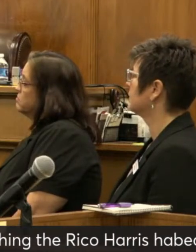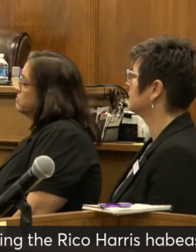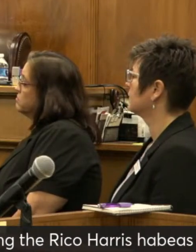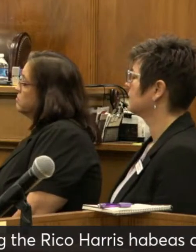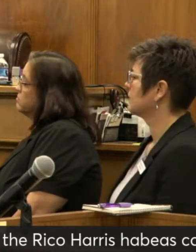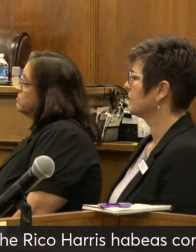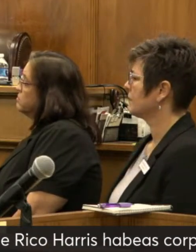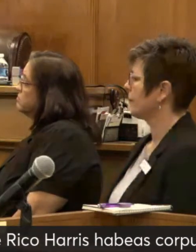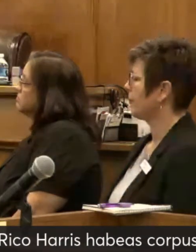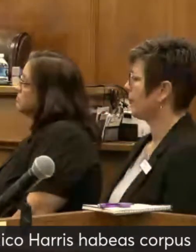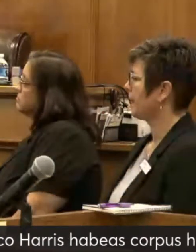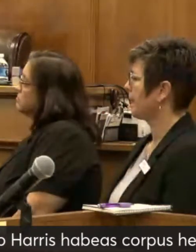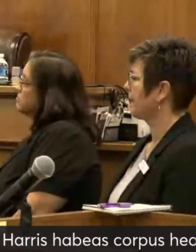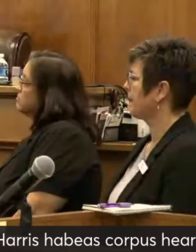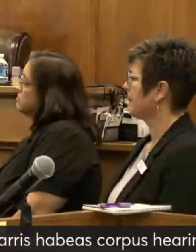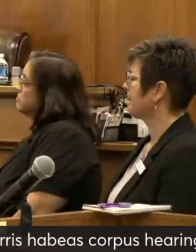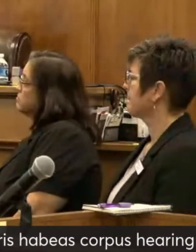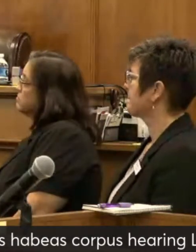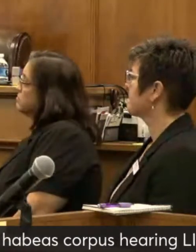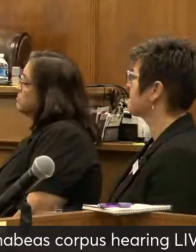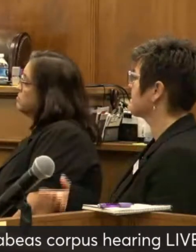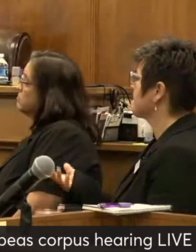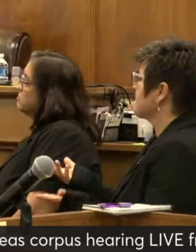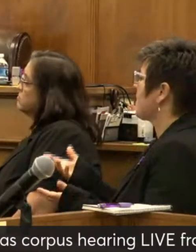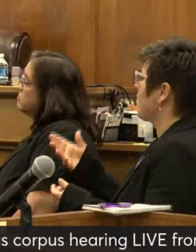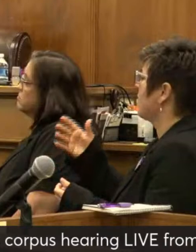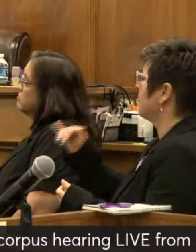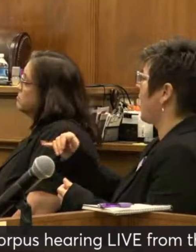And can you describe that interview?